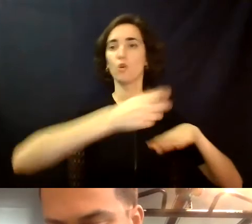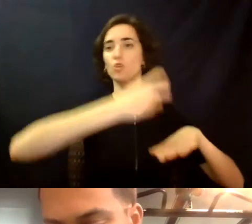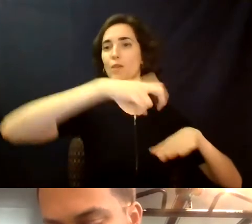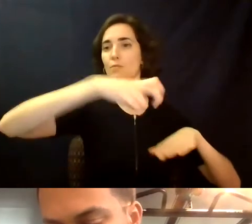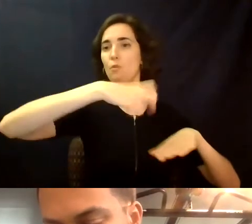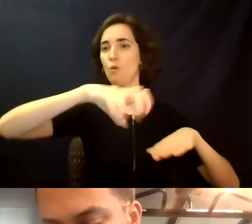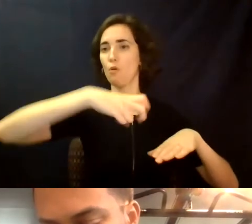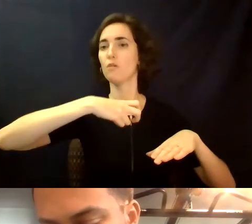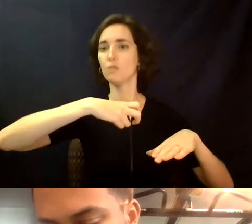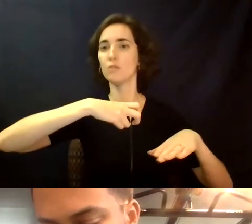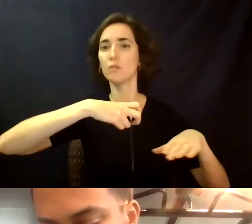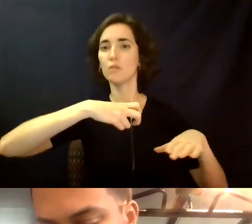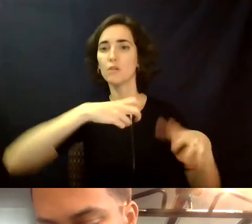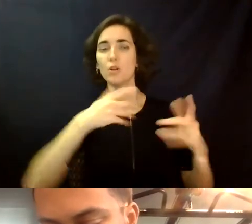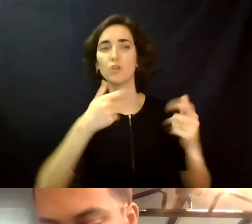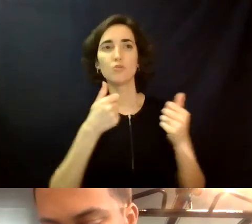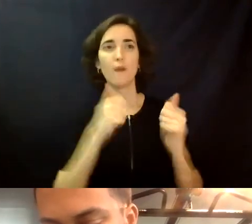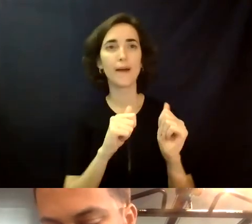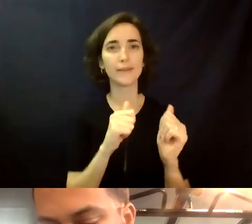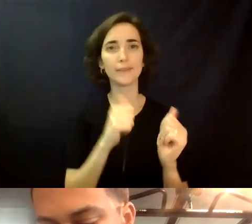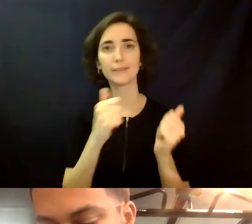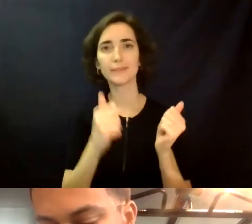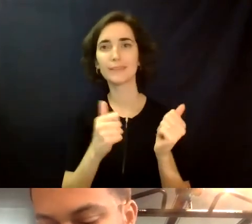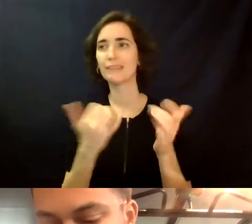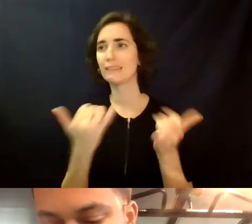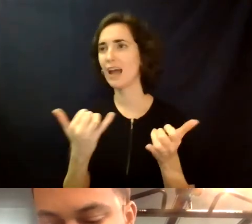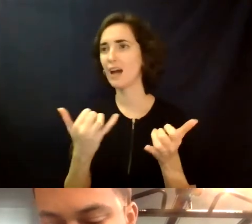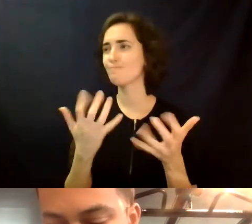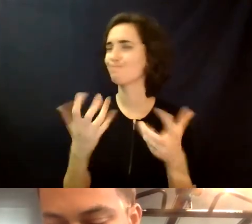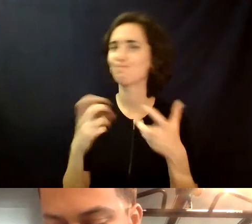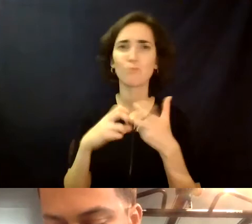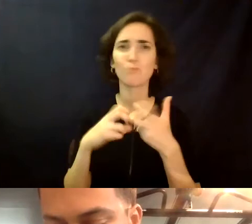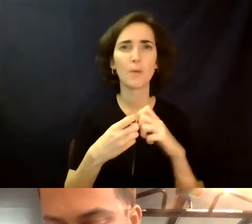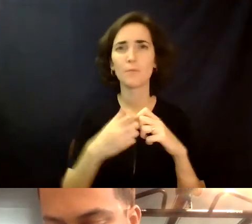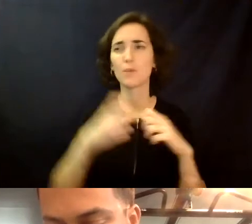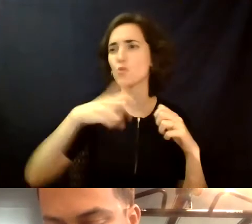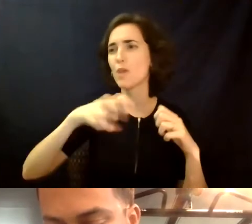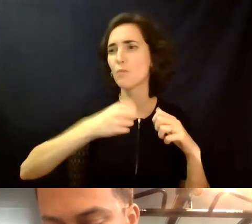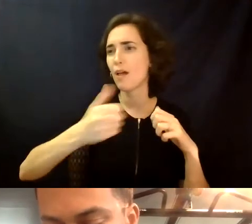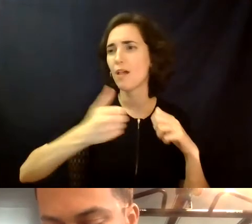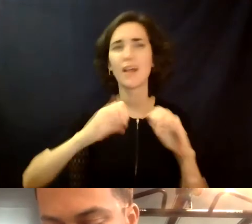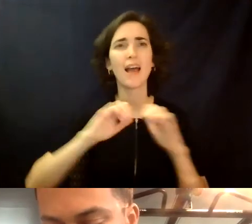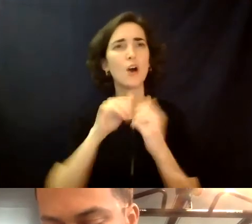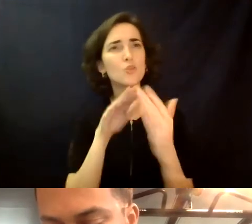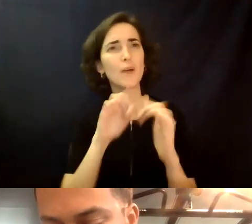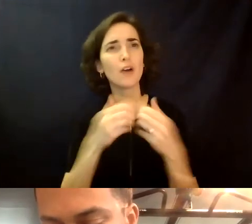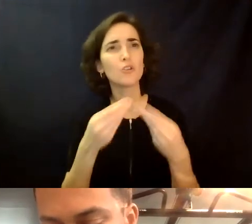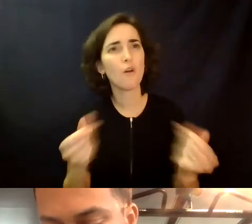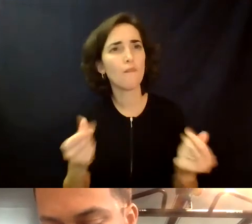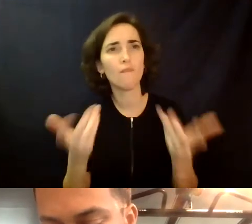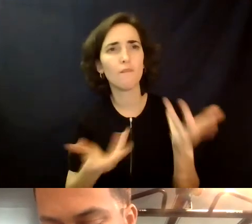and try to resolve some of the shortcomings of transportation for their local